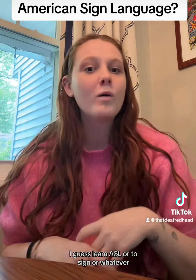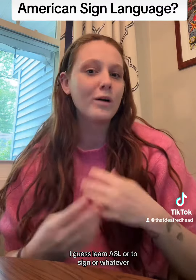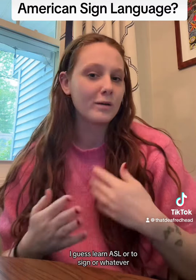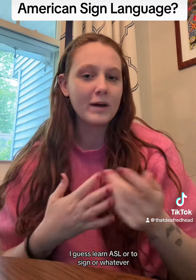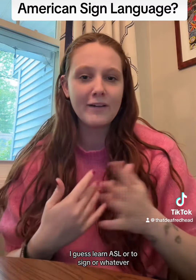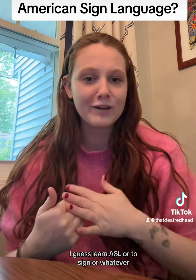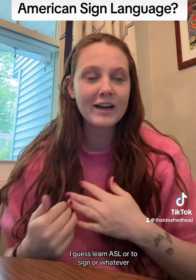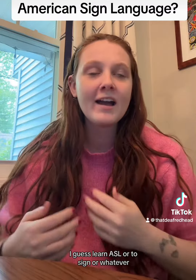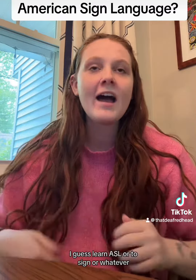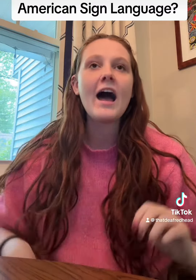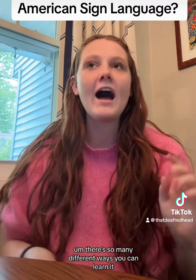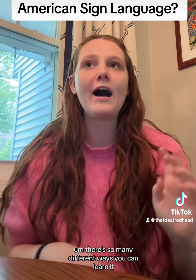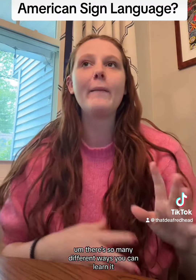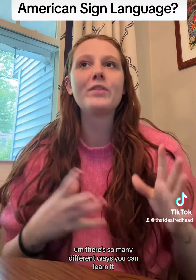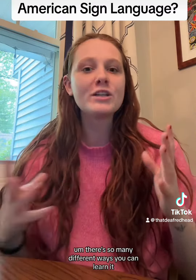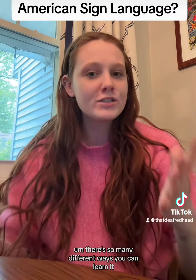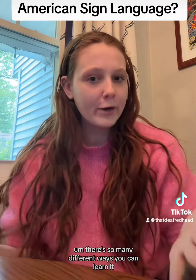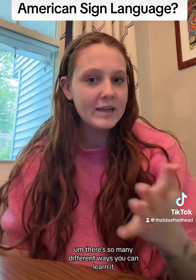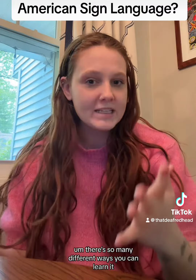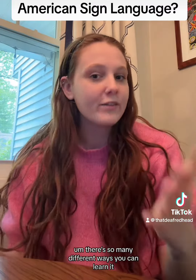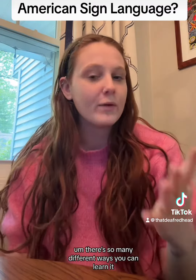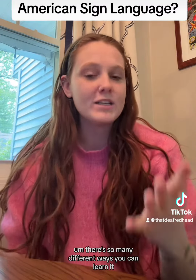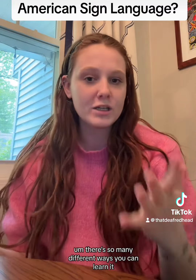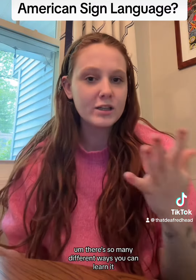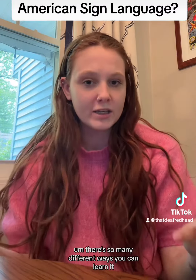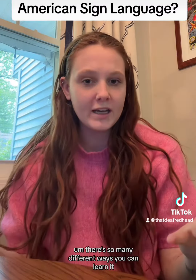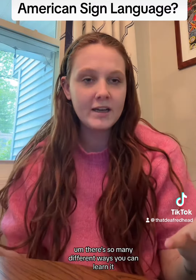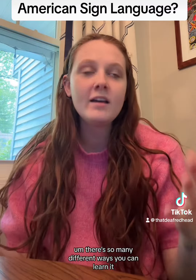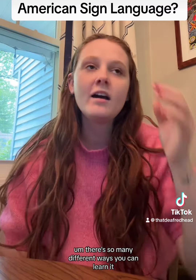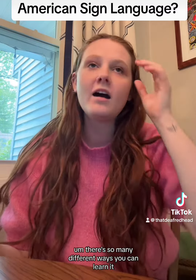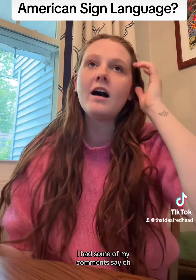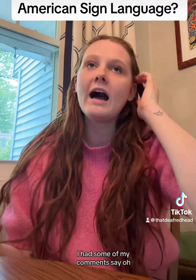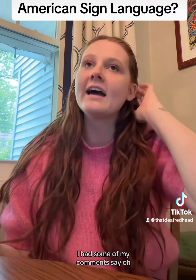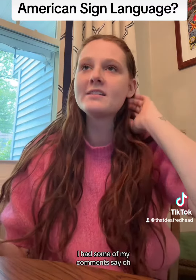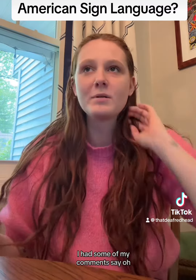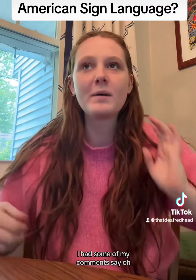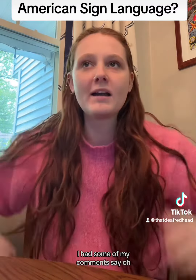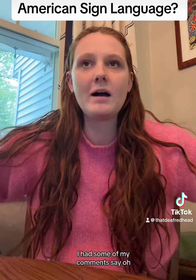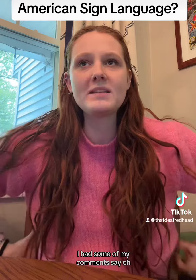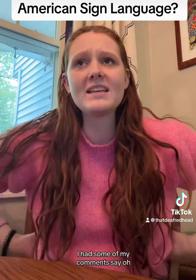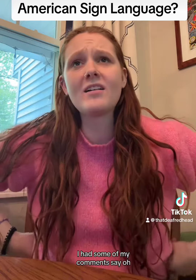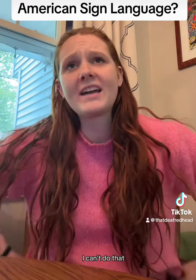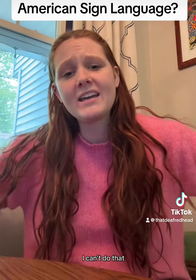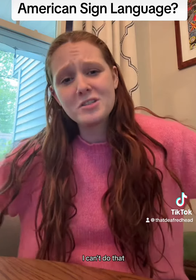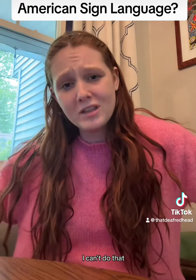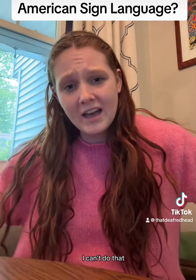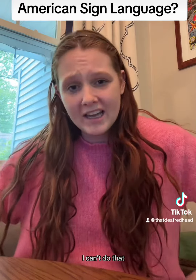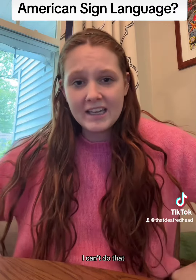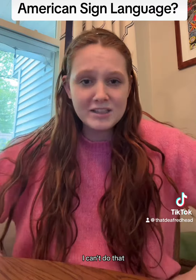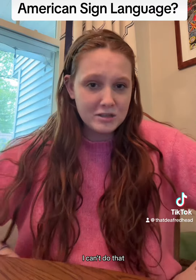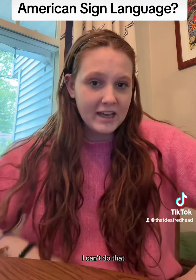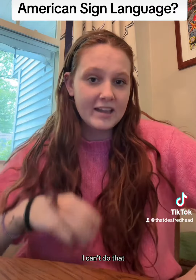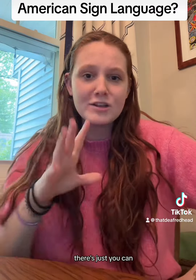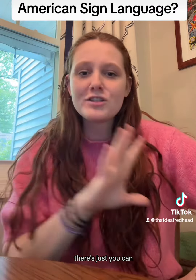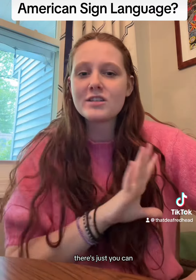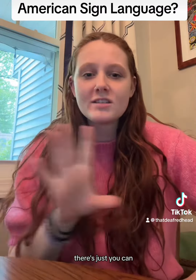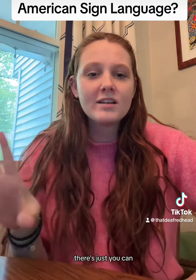or whatever. There's so many different ways you can learn it. I had someone in my comments say, "Oh, I can't do that. I can't do that."